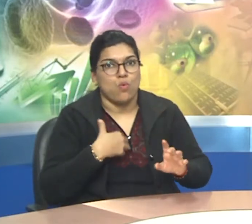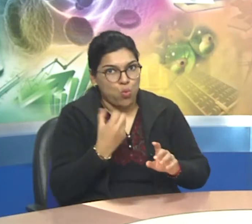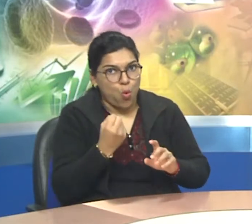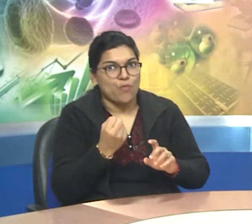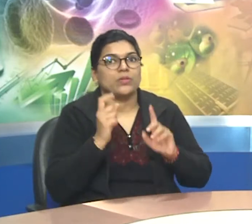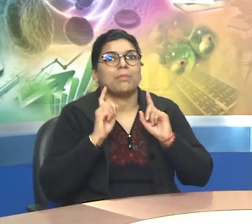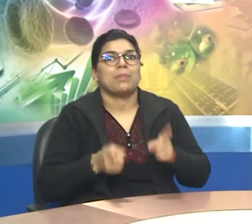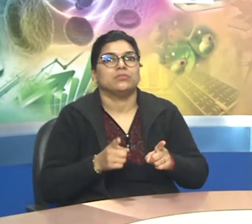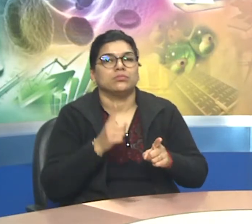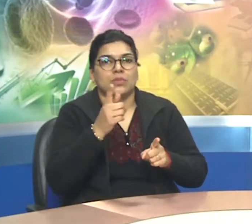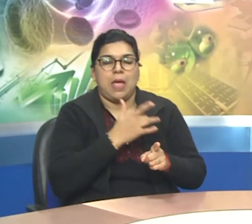control